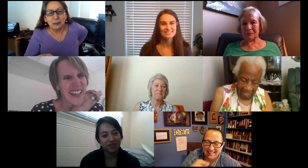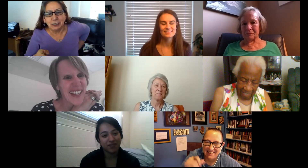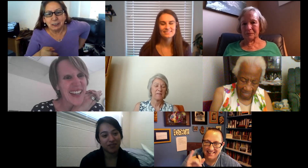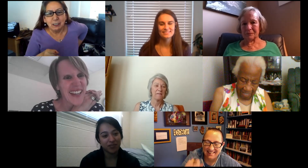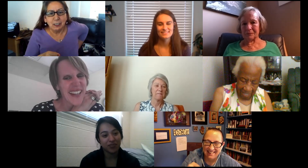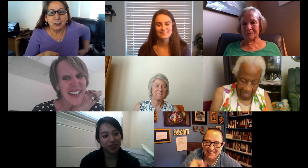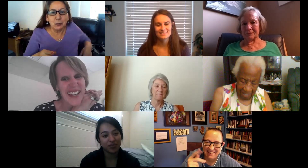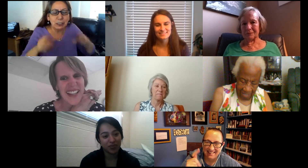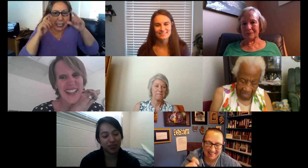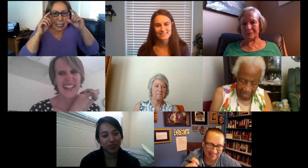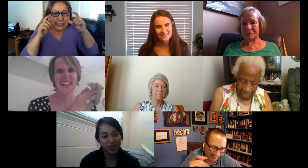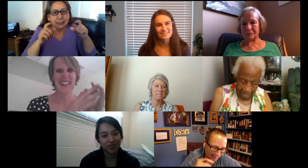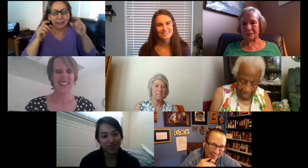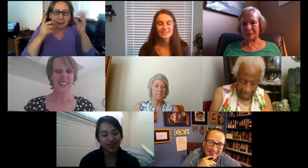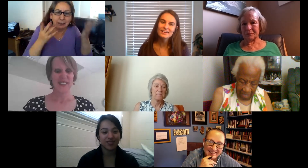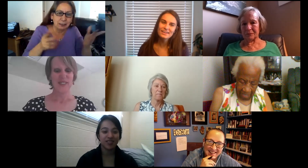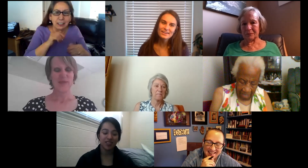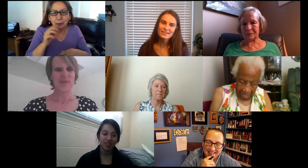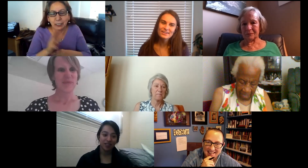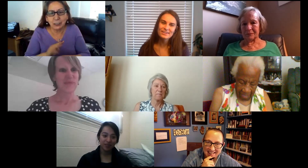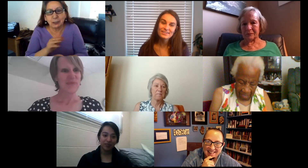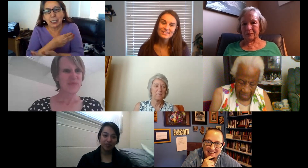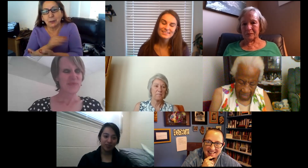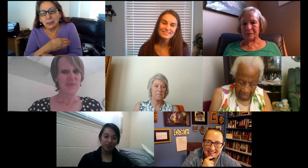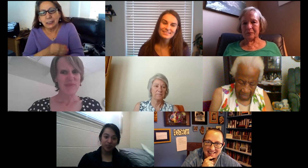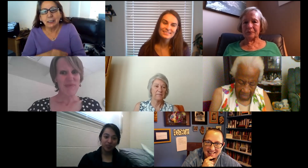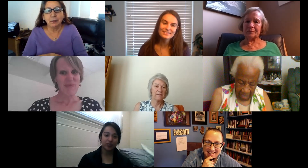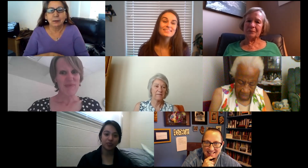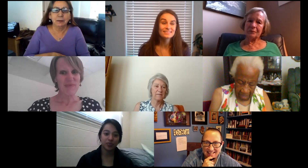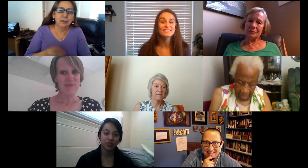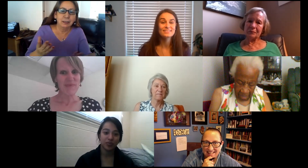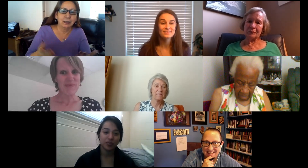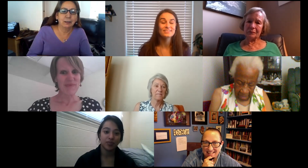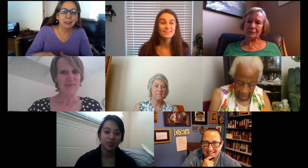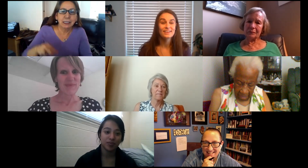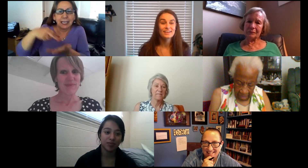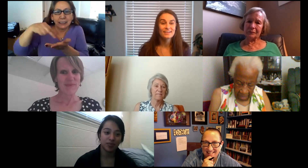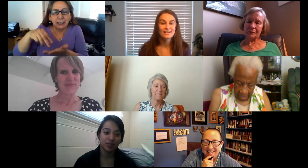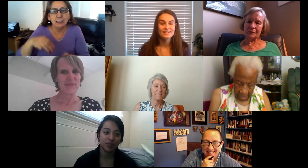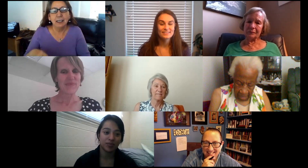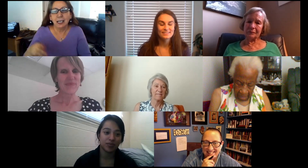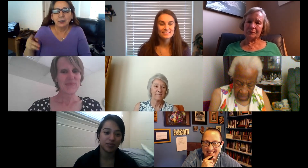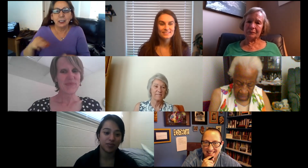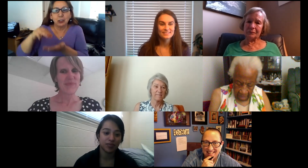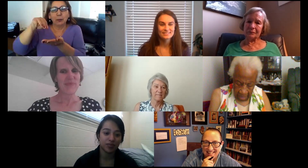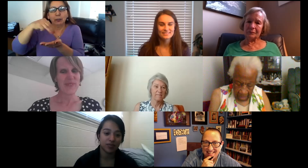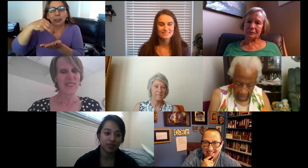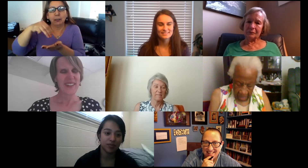you know, do you wear glasses or not wear glasses? Do you like music? You know, dancing. I know an interpreter, her name,